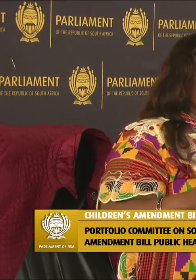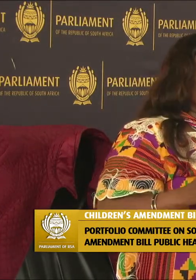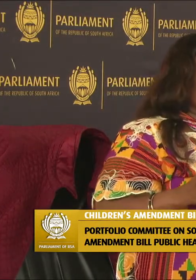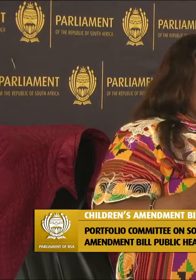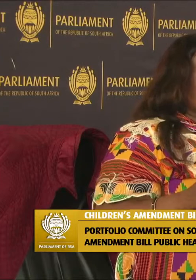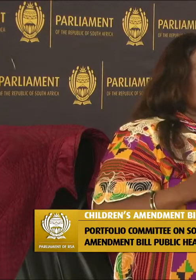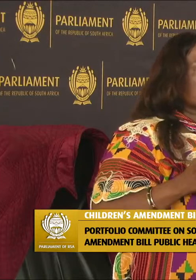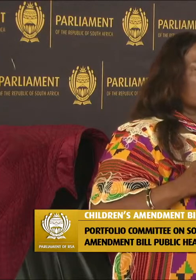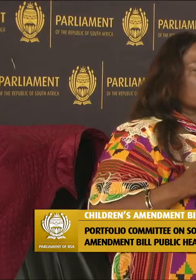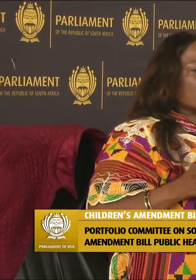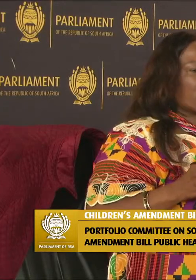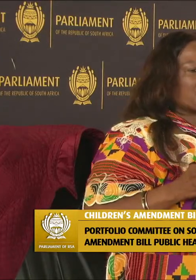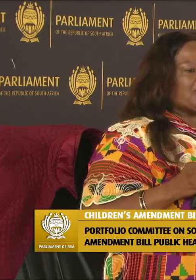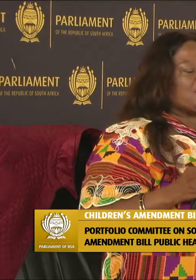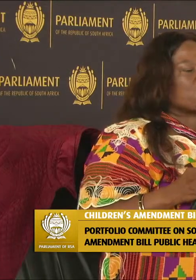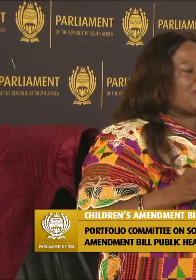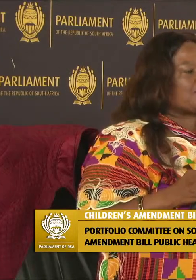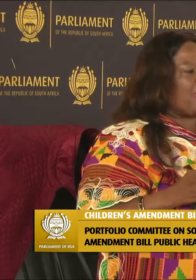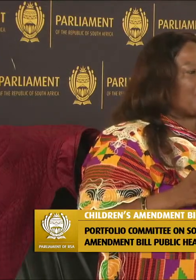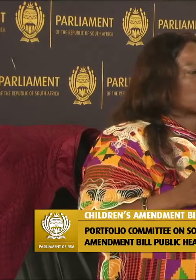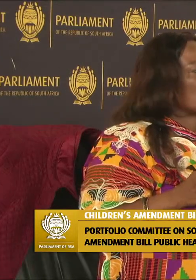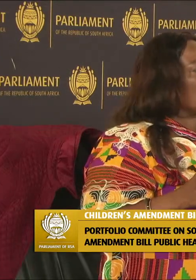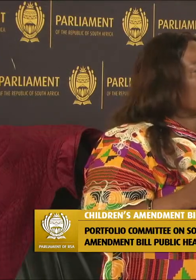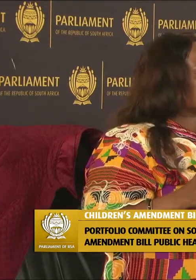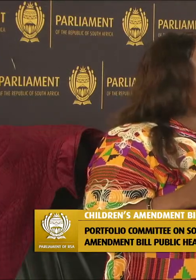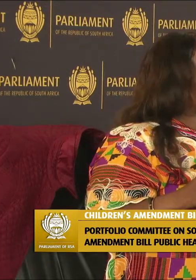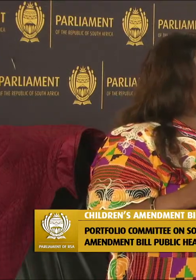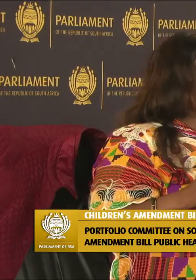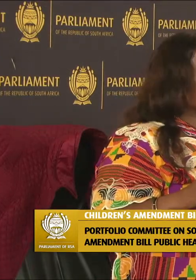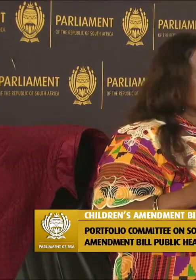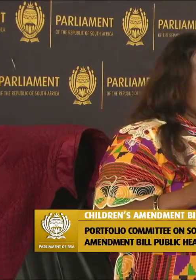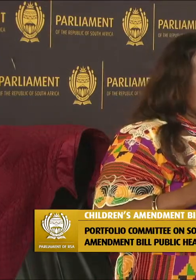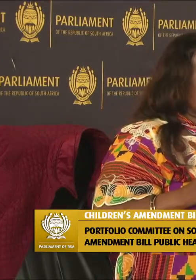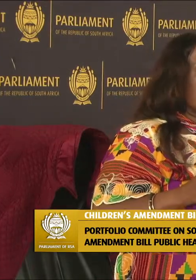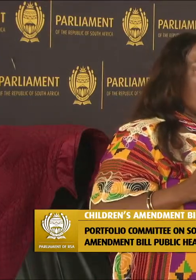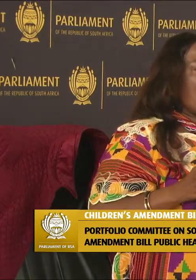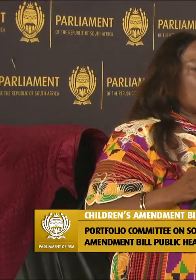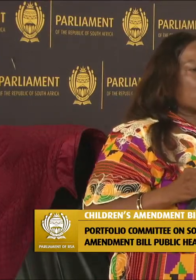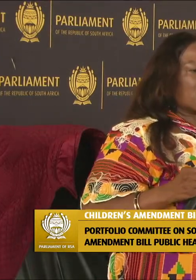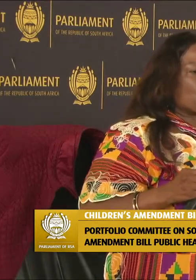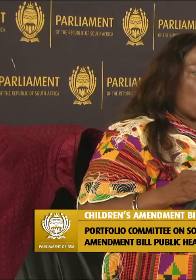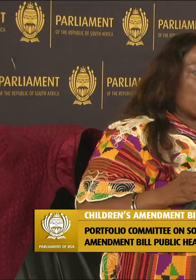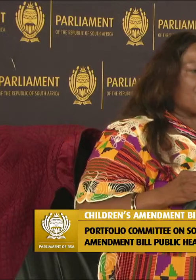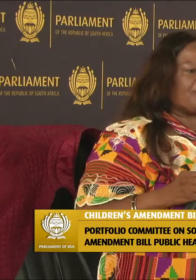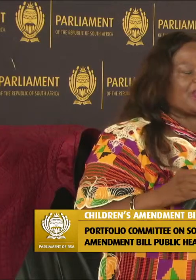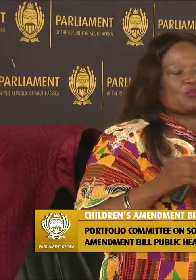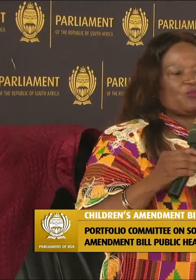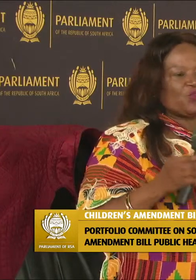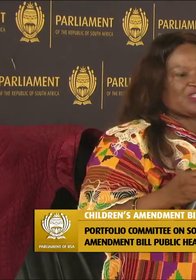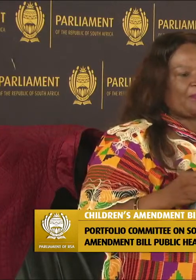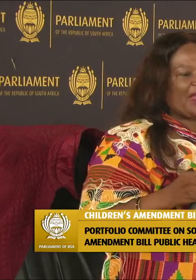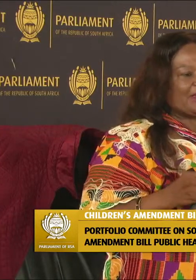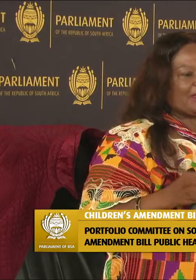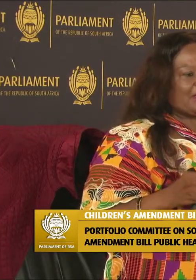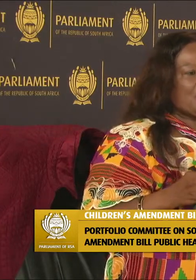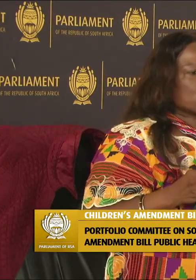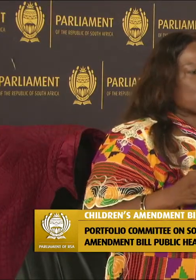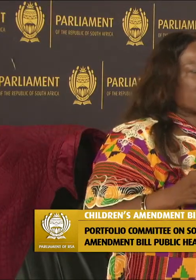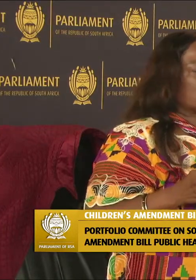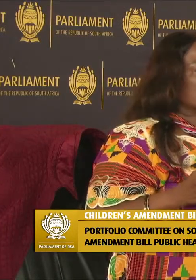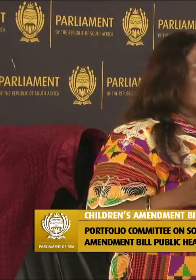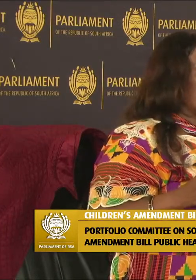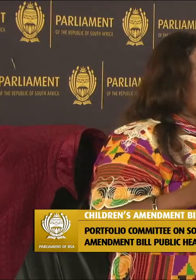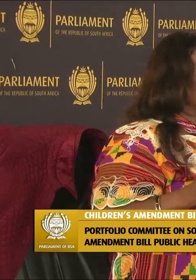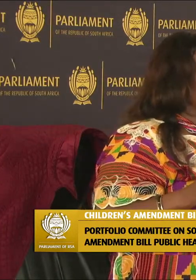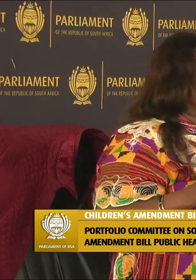kuyo. Zonke ezo zinto ke zinida umasipala, so you must at least know about the role of the municipality so